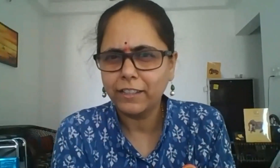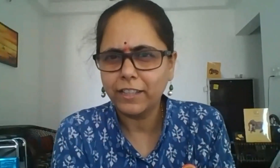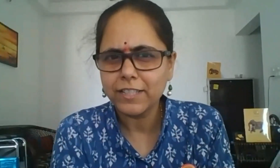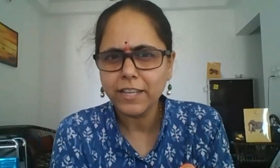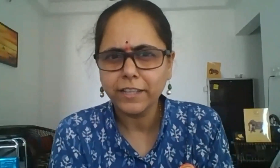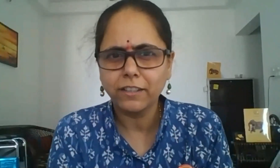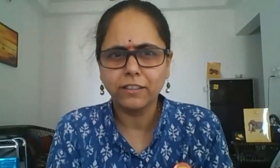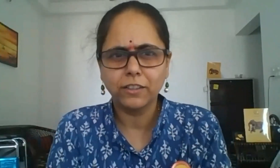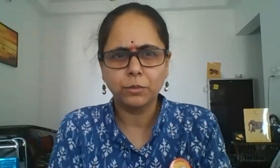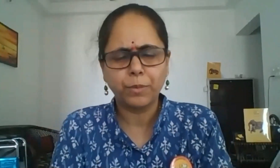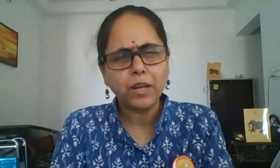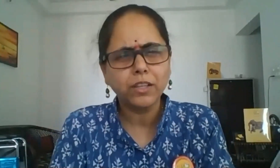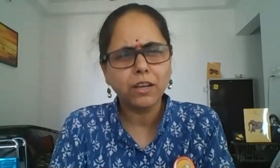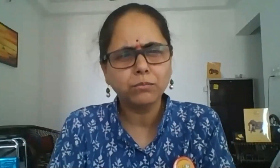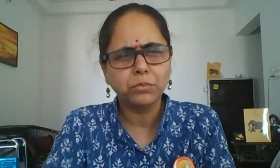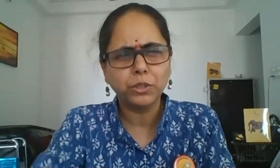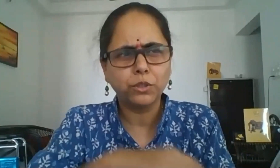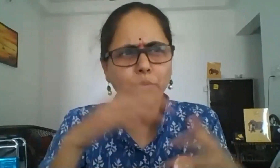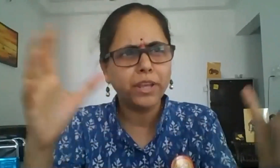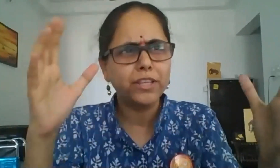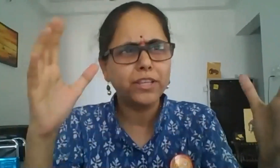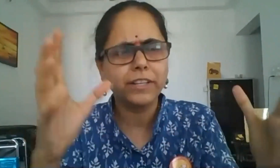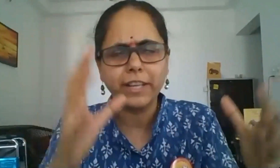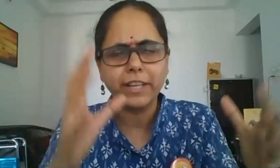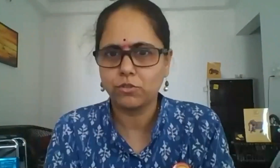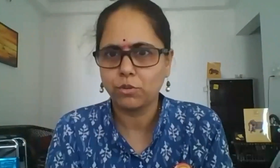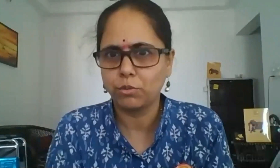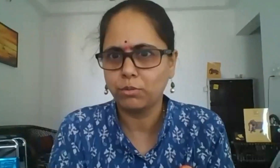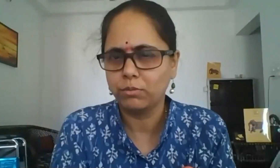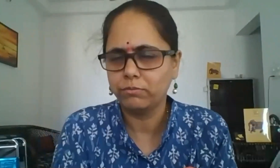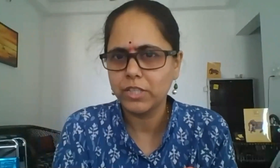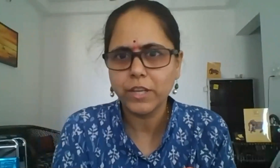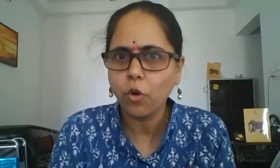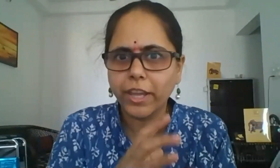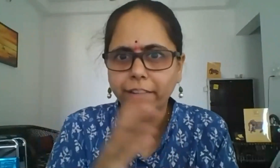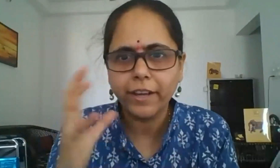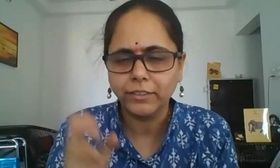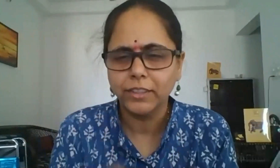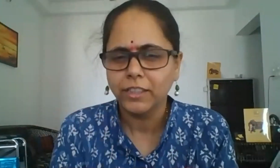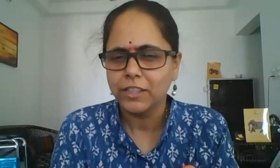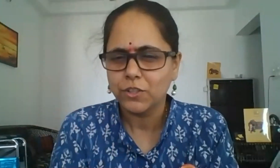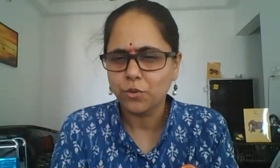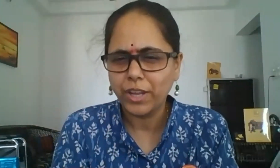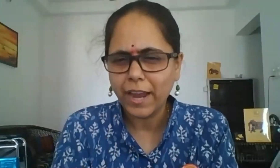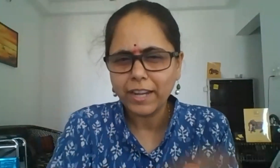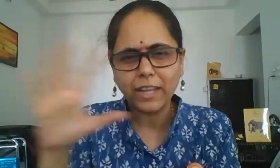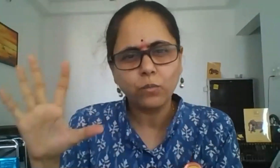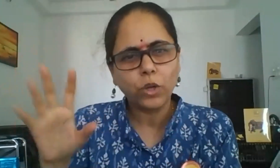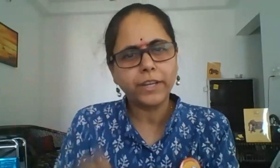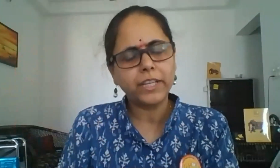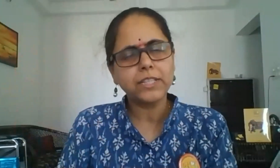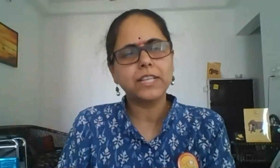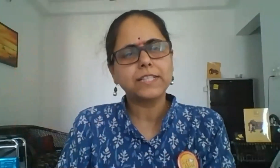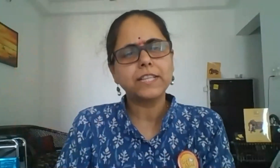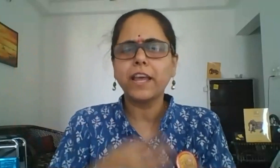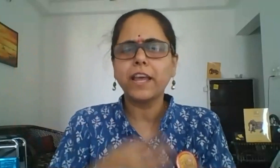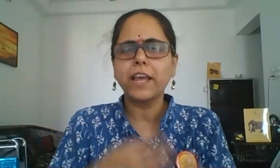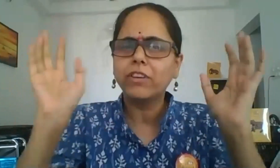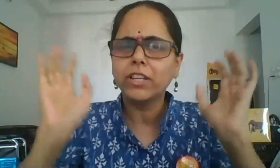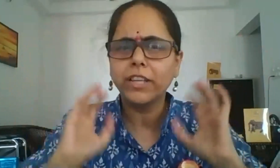they said, Prarthana, today is the test. So we said, okay, done. So we had 10 volunteers. They said, anyone can